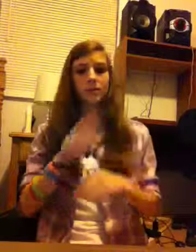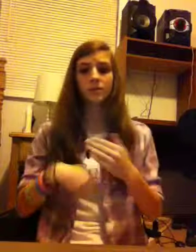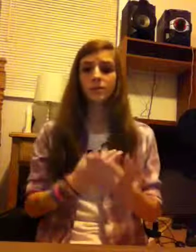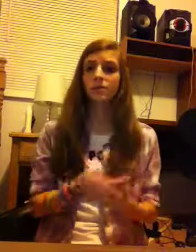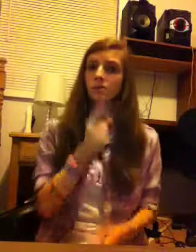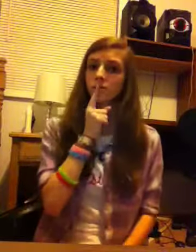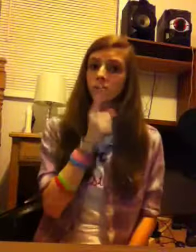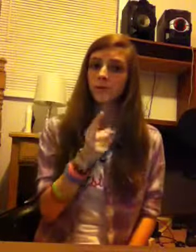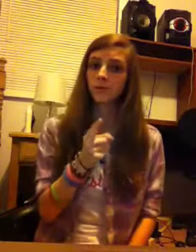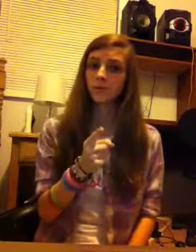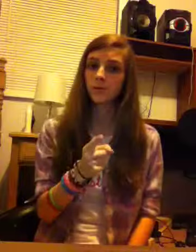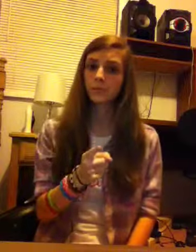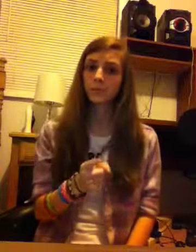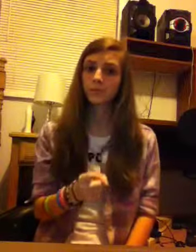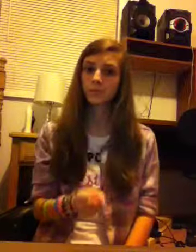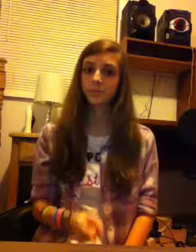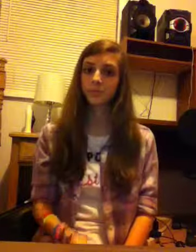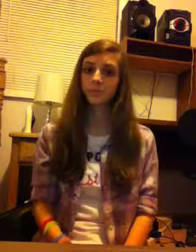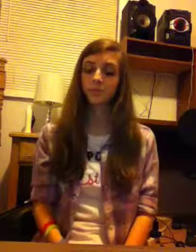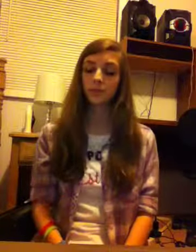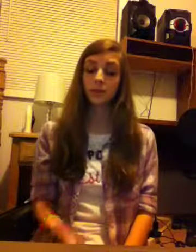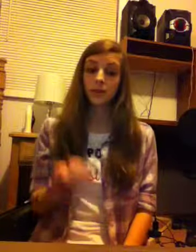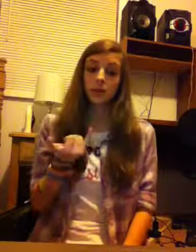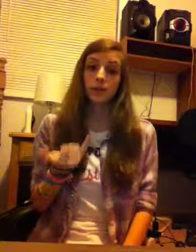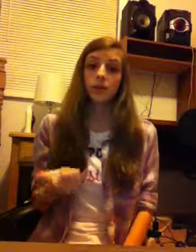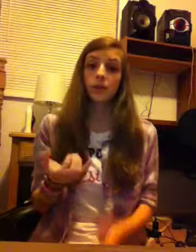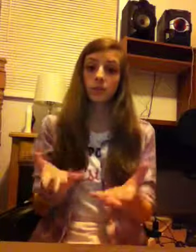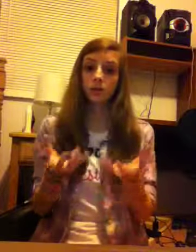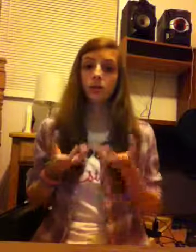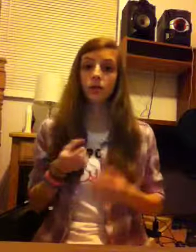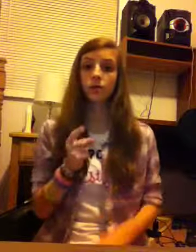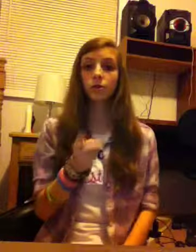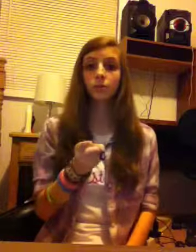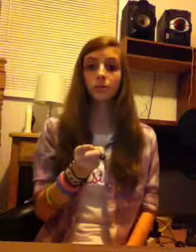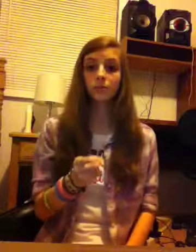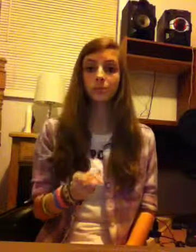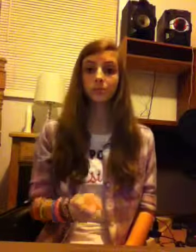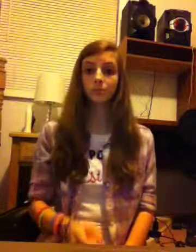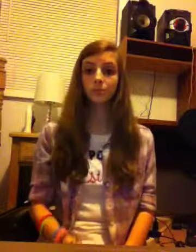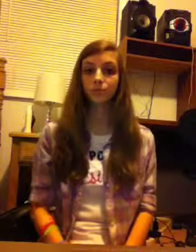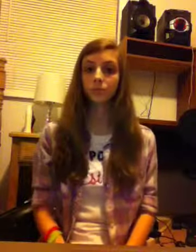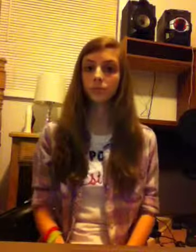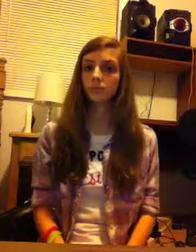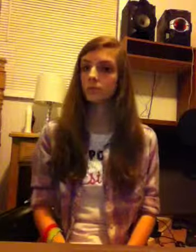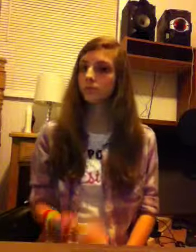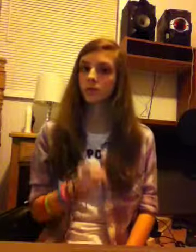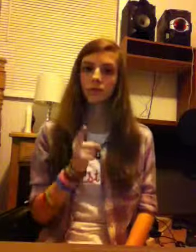it's so true And now I've got you And